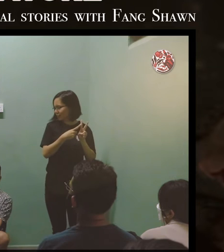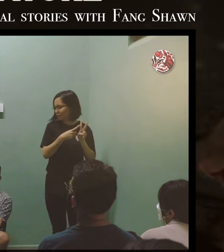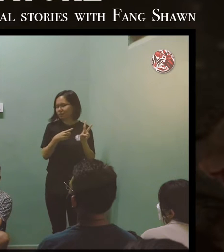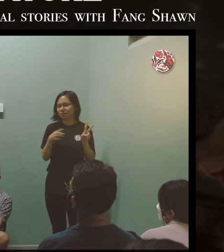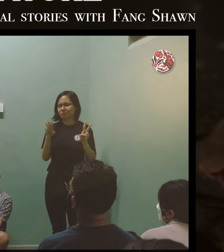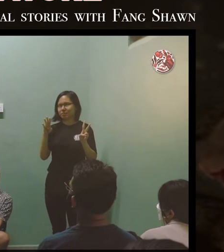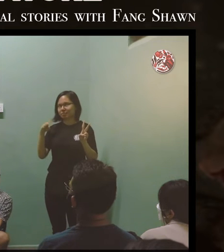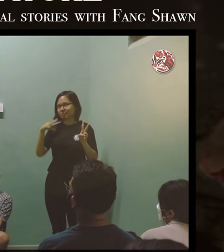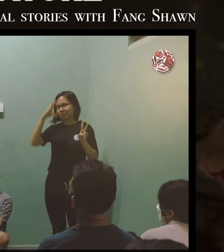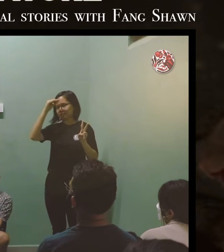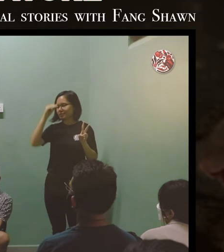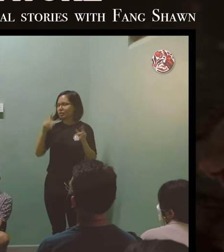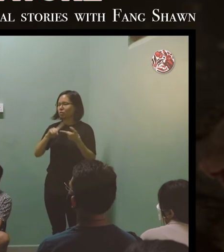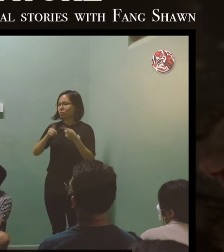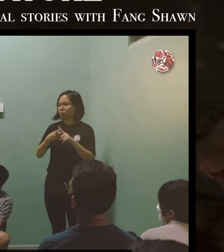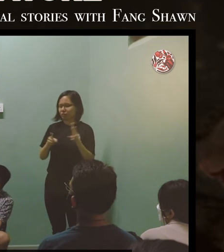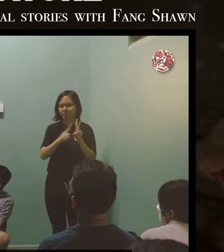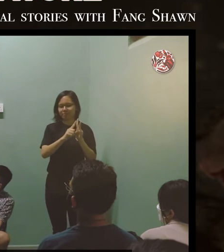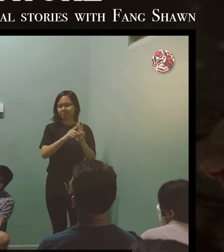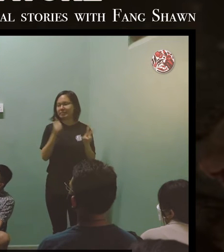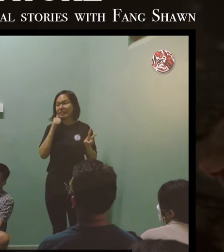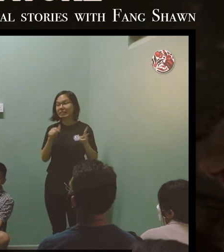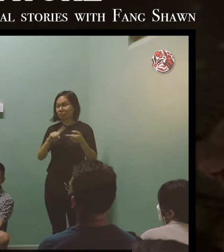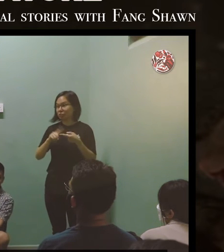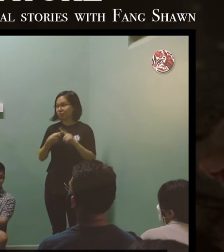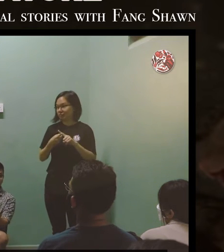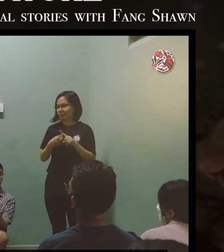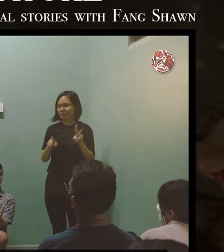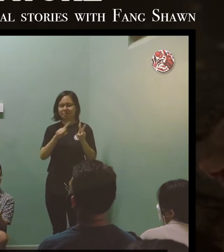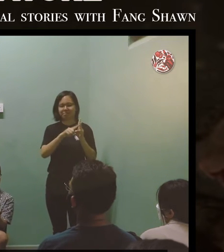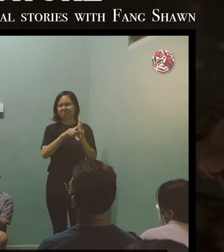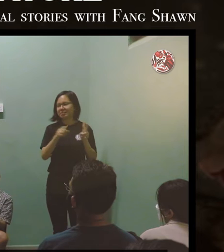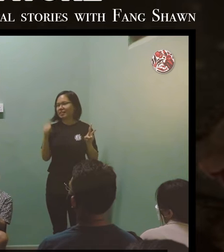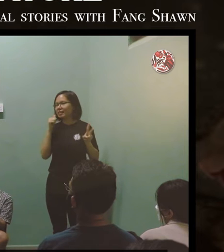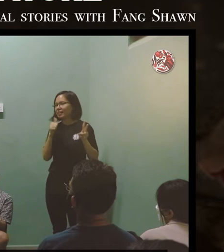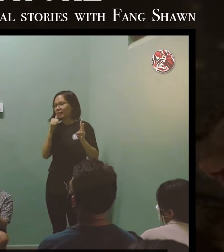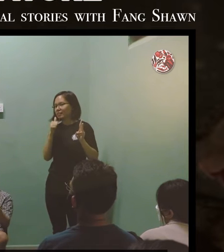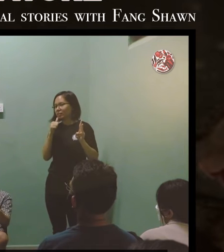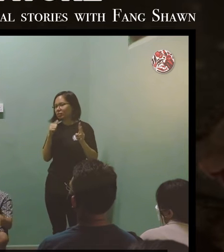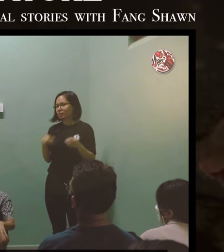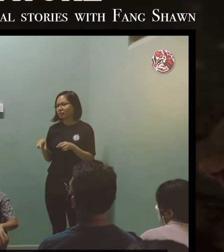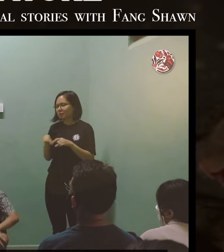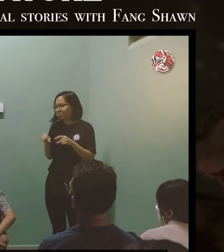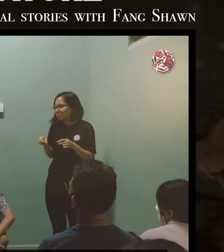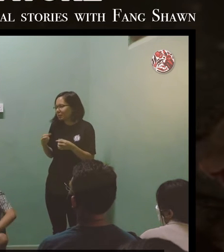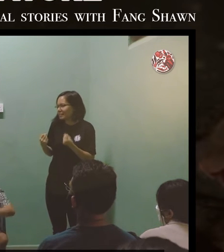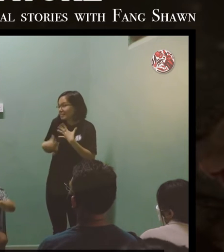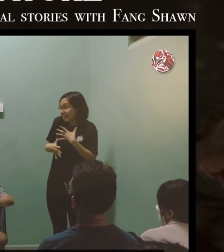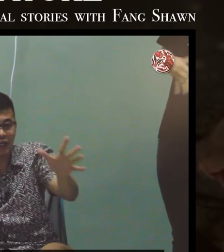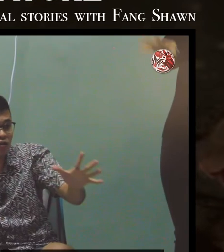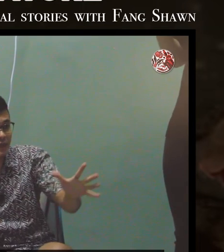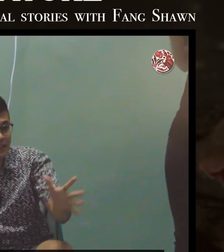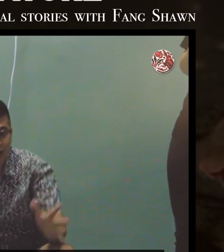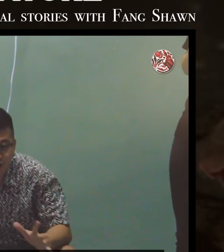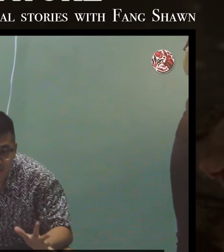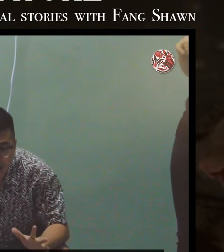was very scared. I think when you see them running also, you can see the girl kind of pulling her away, correct? Pulling the guy away. And I mean, it's